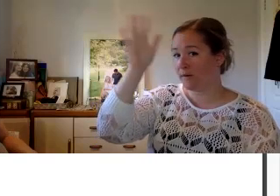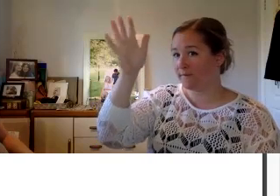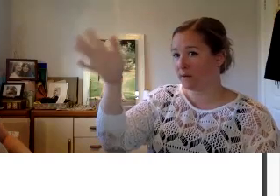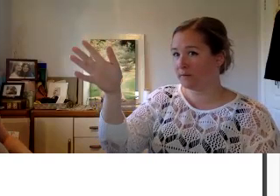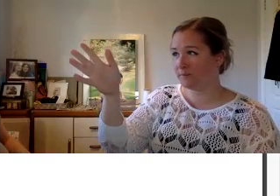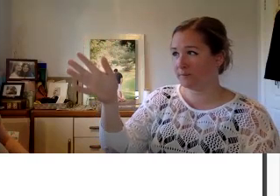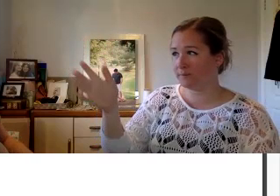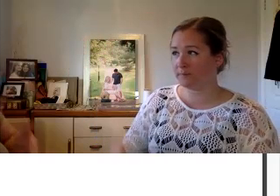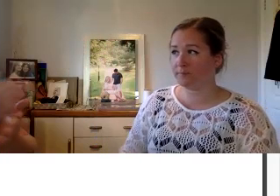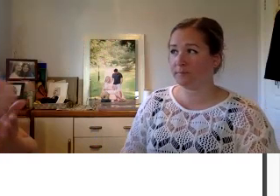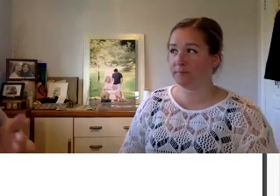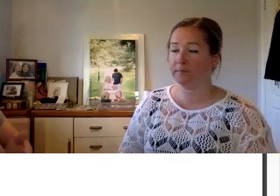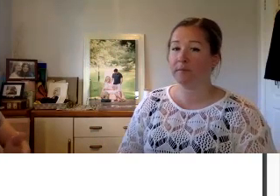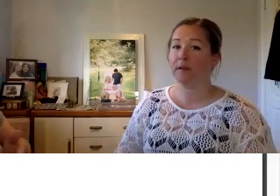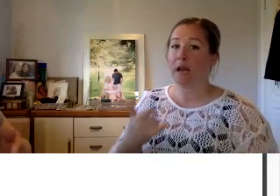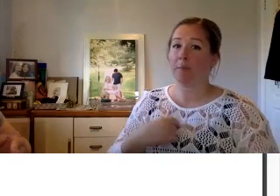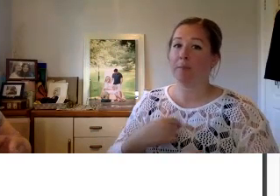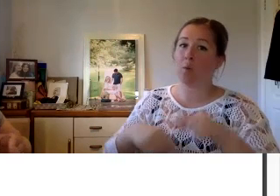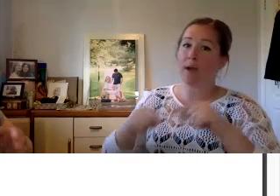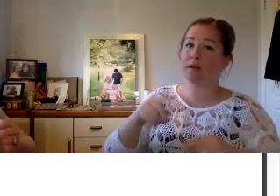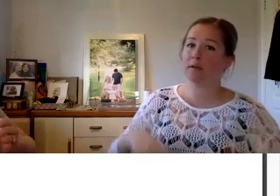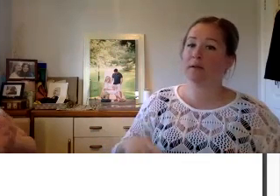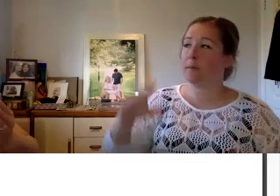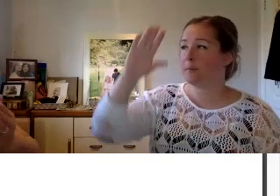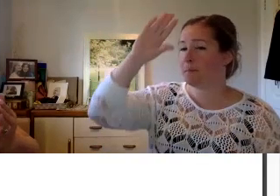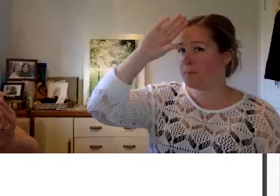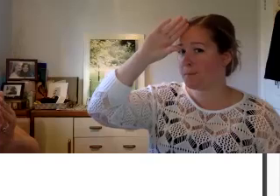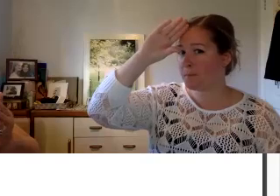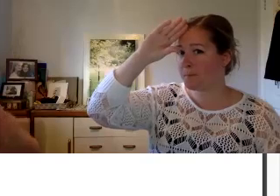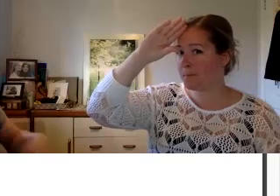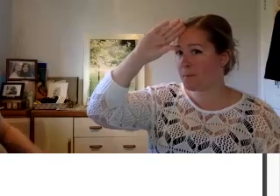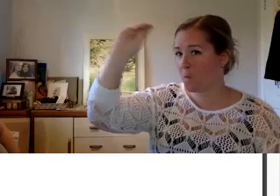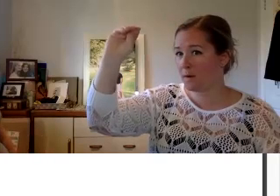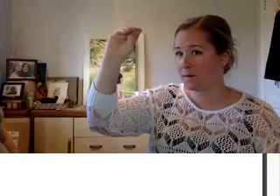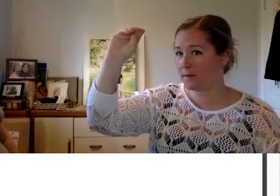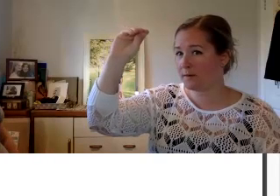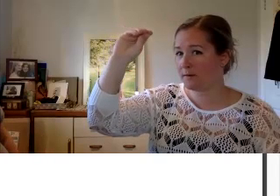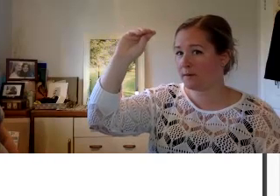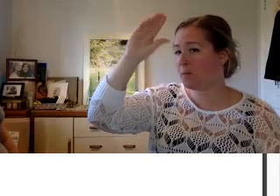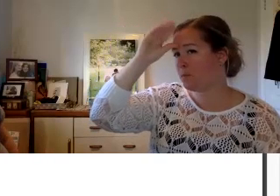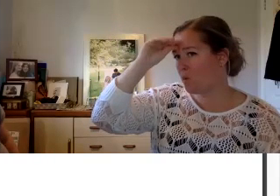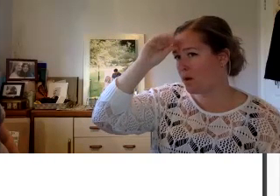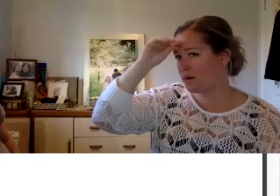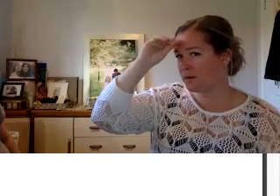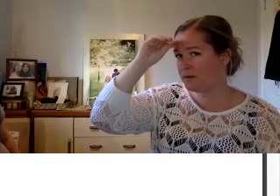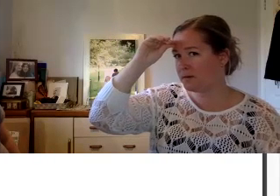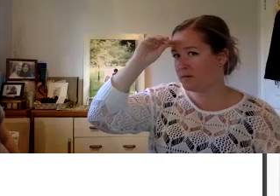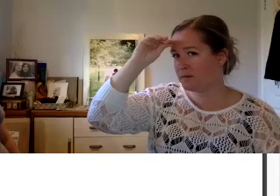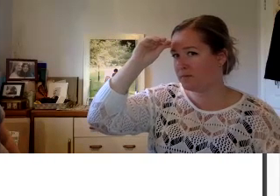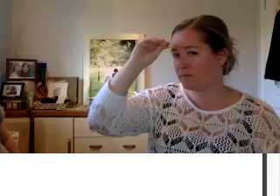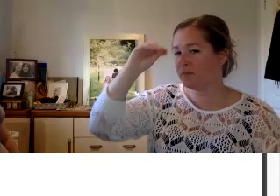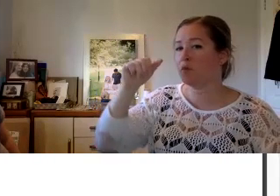Let's repeat the part again with the, just to go back a little bit. So just to remember how you do boy, boy,